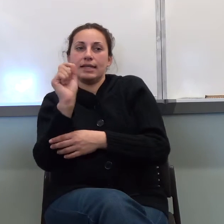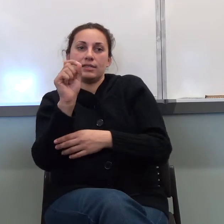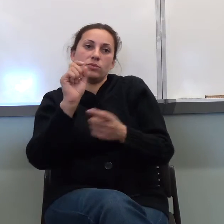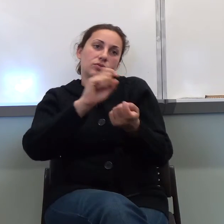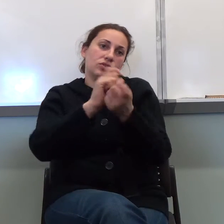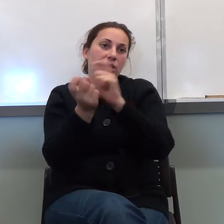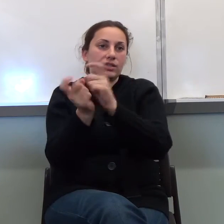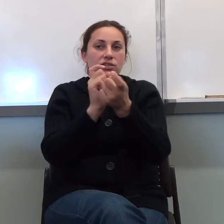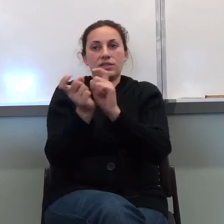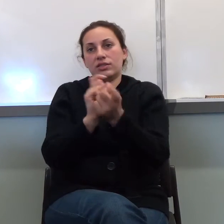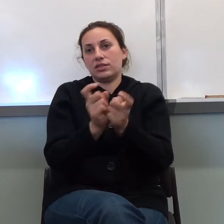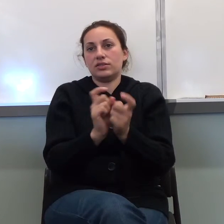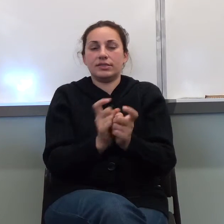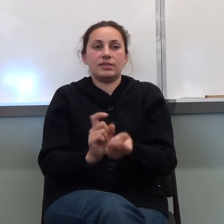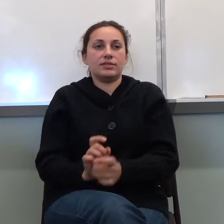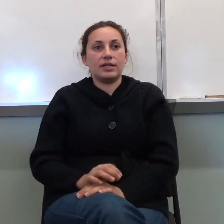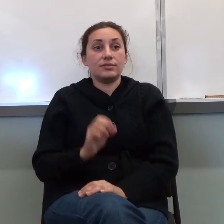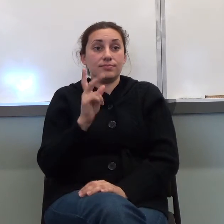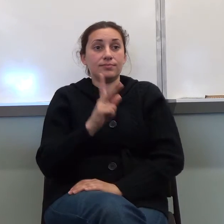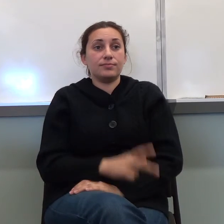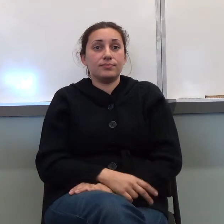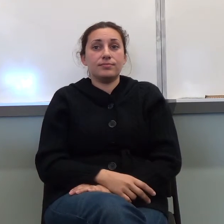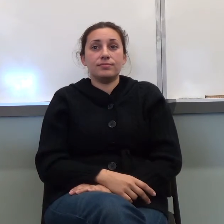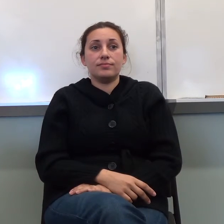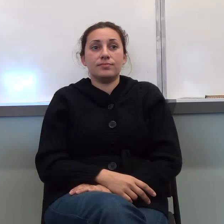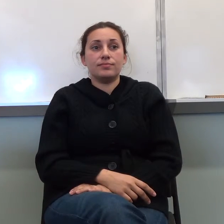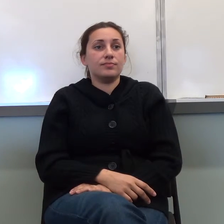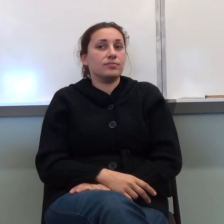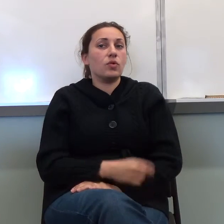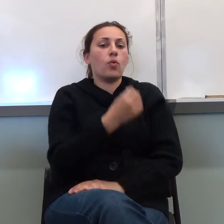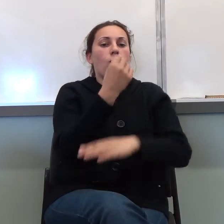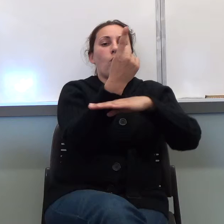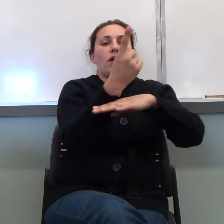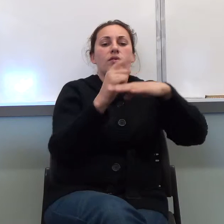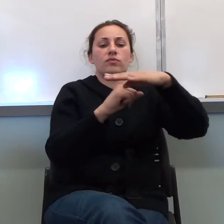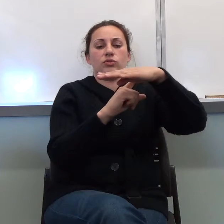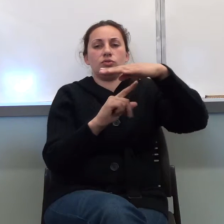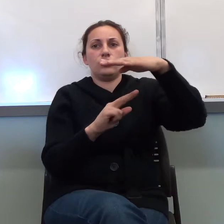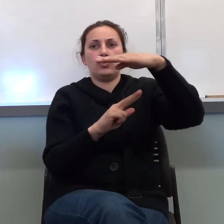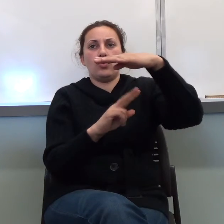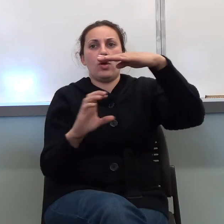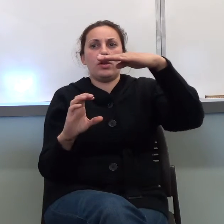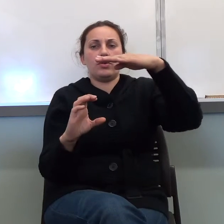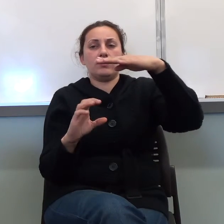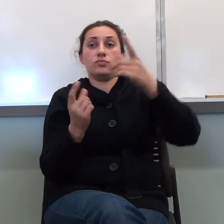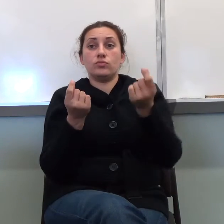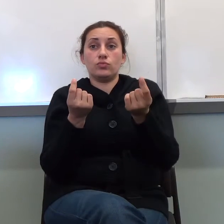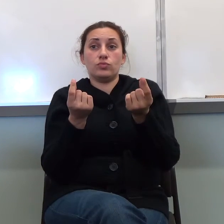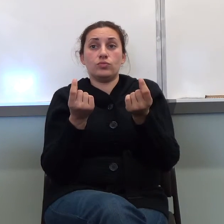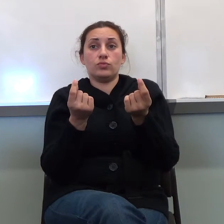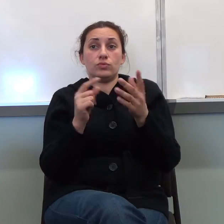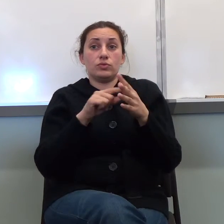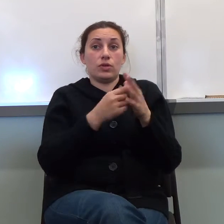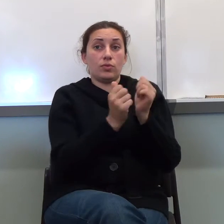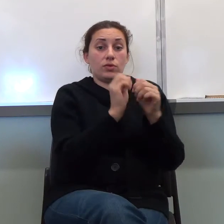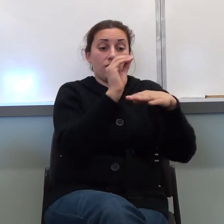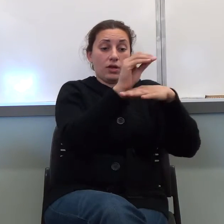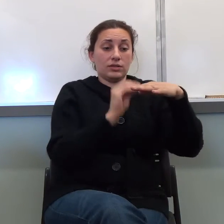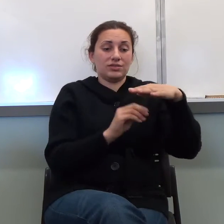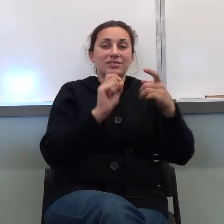conversion table. Okay, 1 over 200. Well, one thing you can do there, when you're starting with a fraction, is just make it into a division problem.